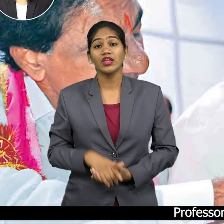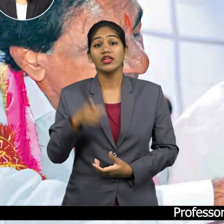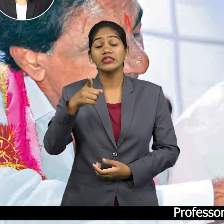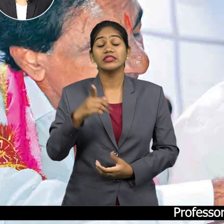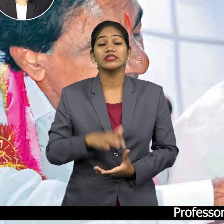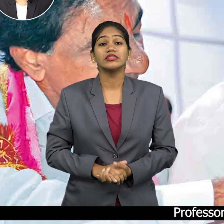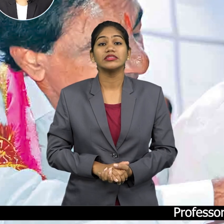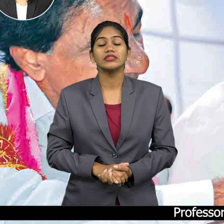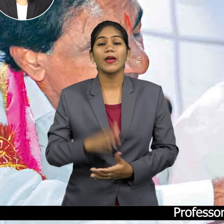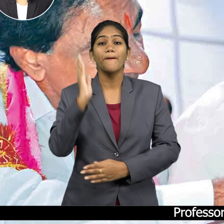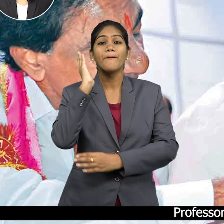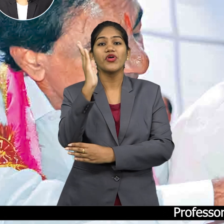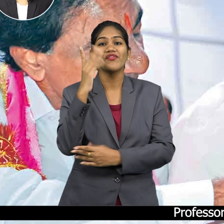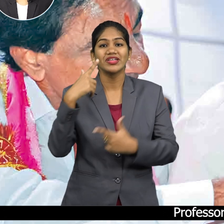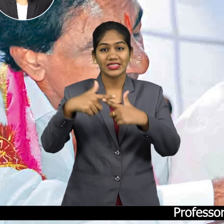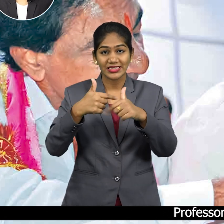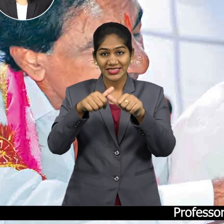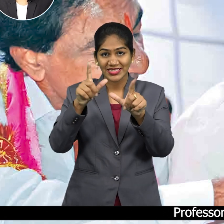Professor Jaishankar,